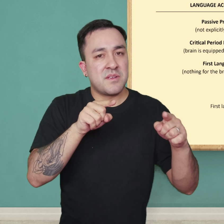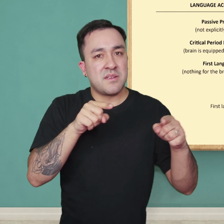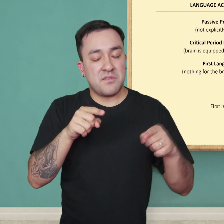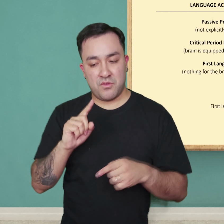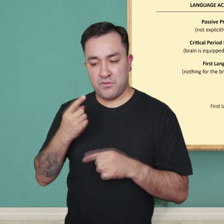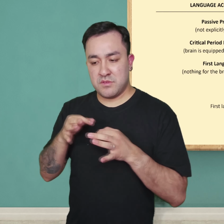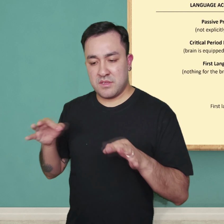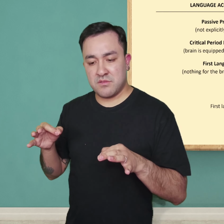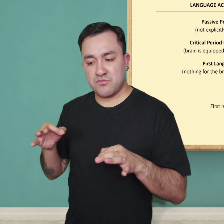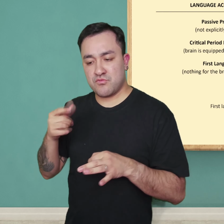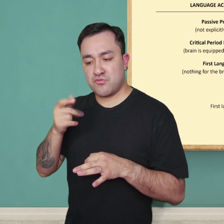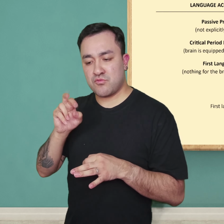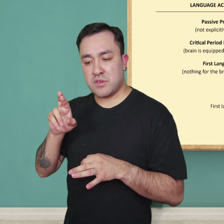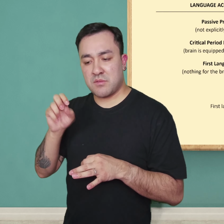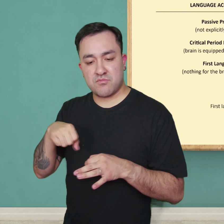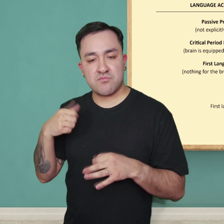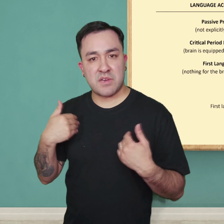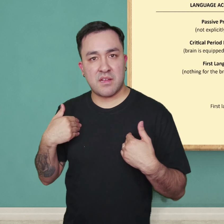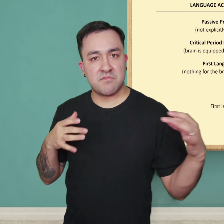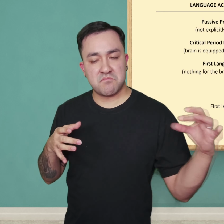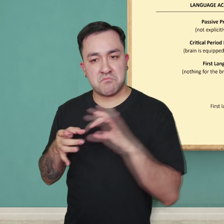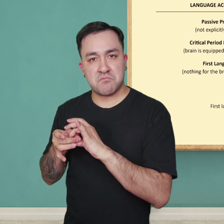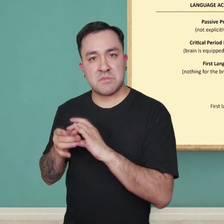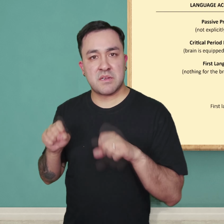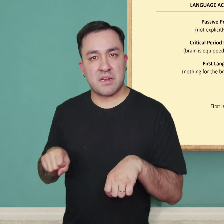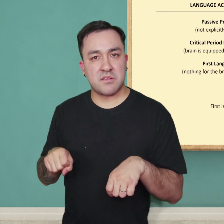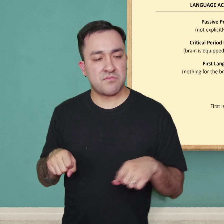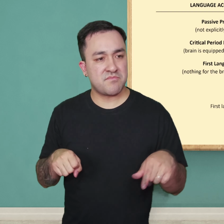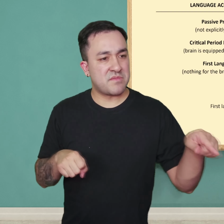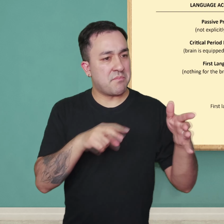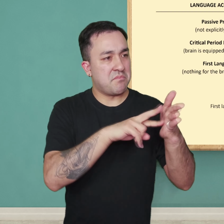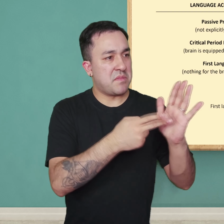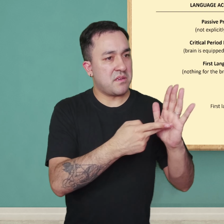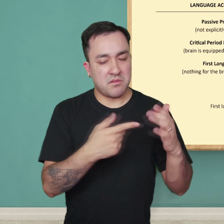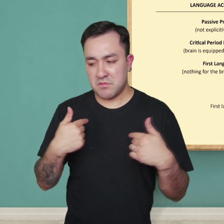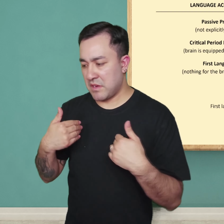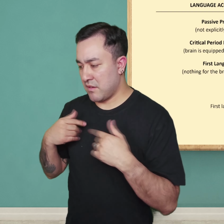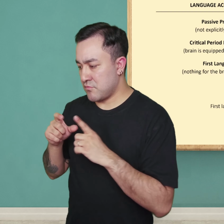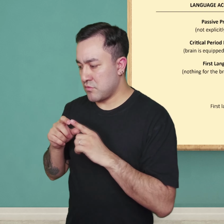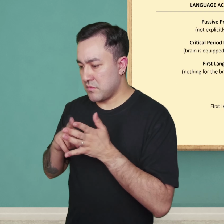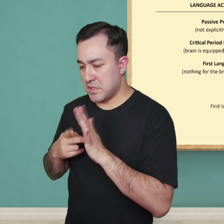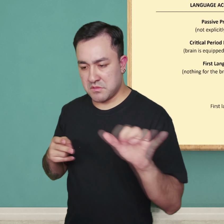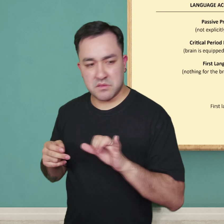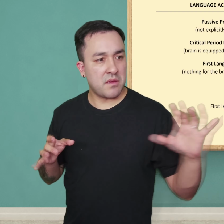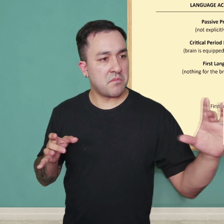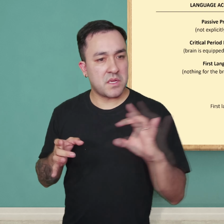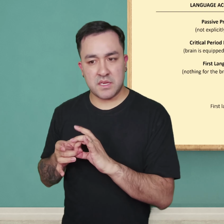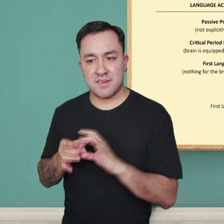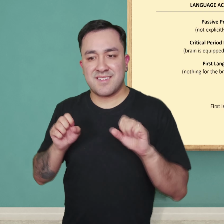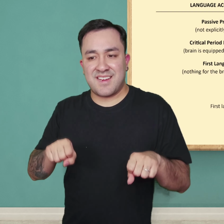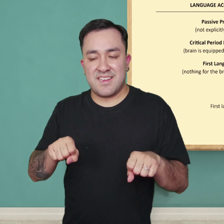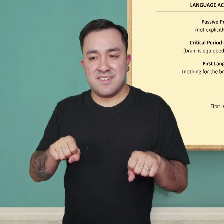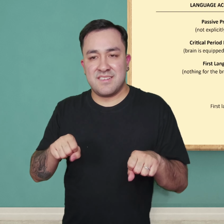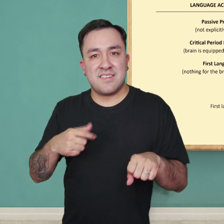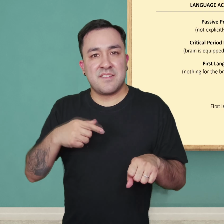connections between the new words, grammar, and definitions being introduced in the second language to words, grammar rules, and definitions